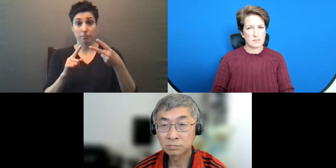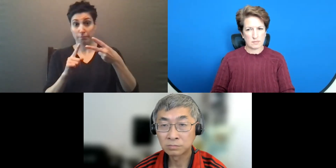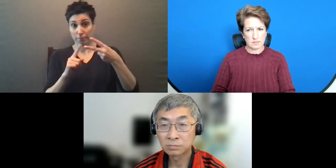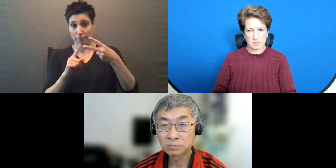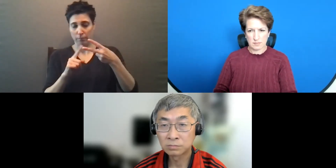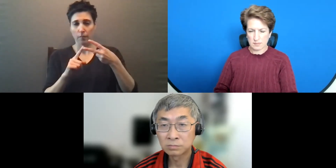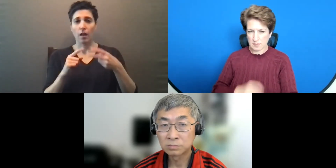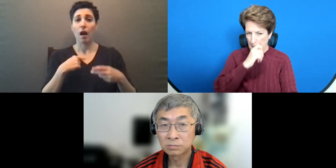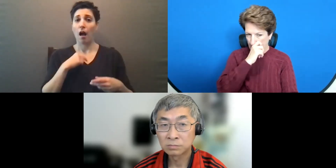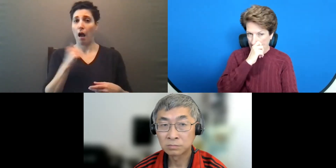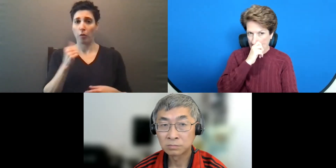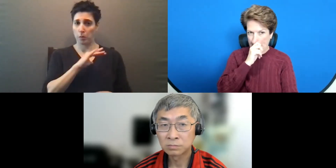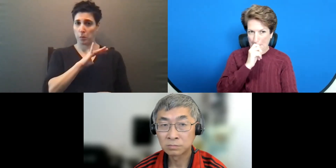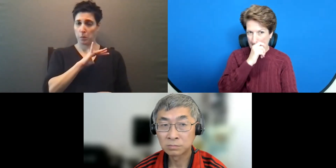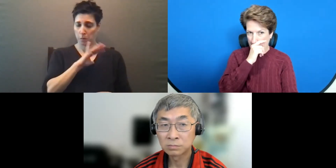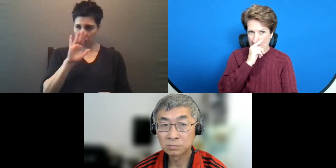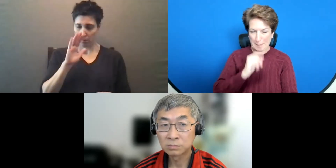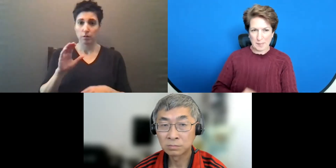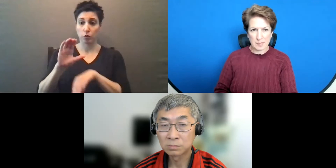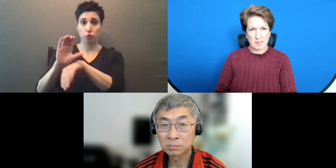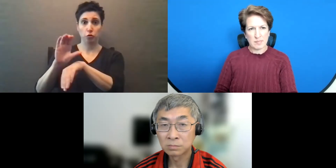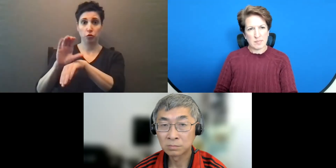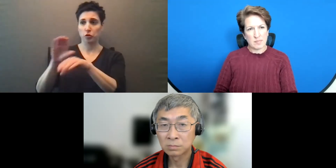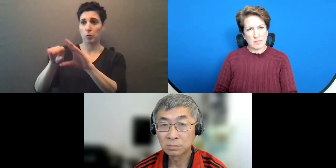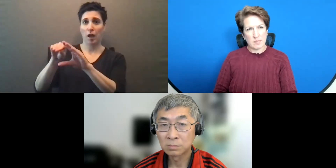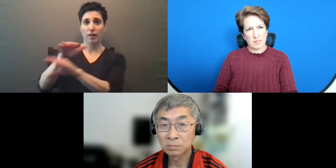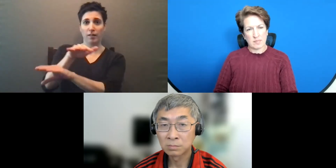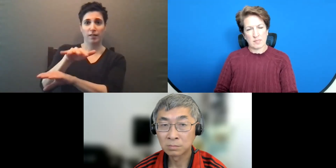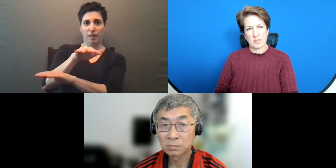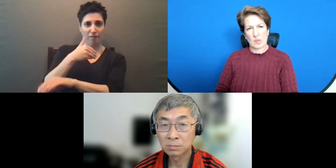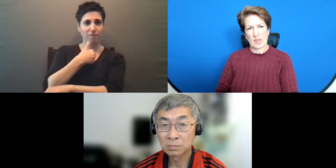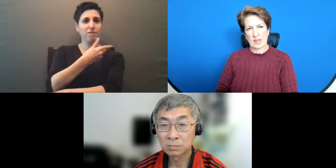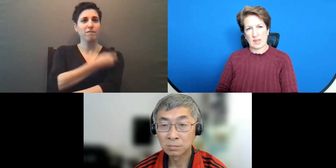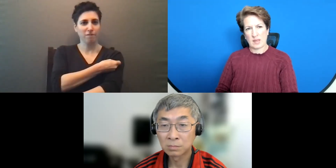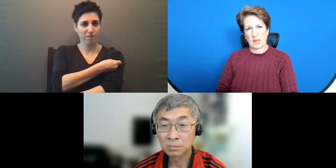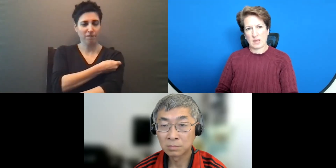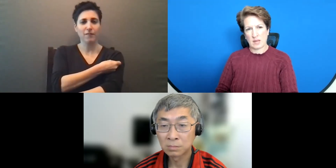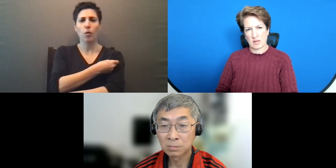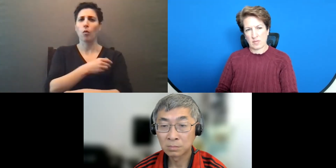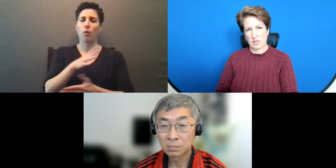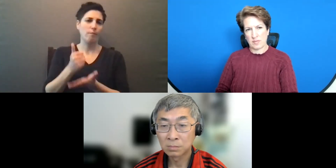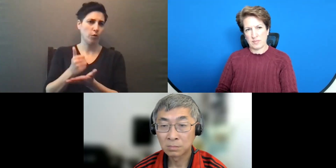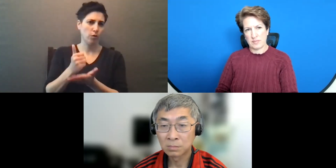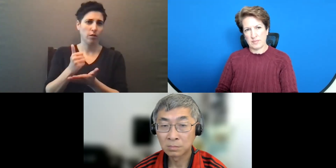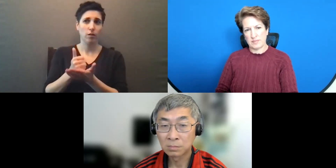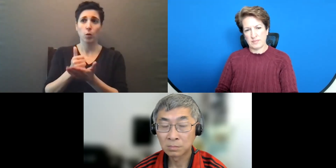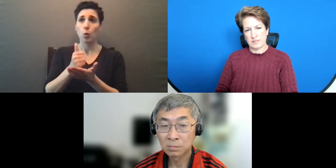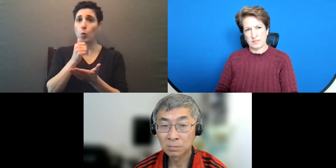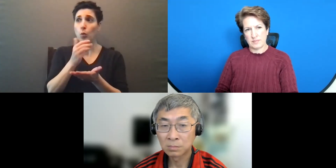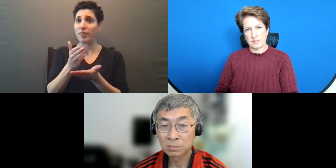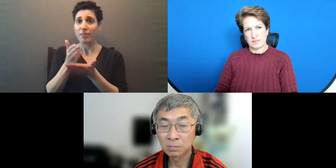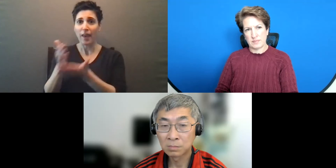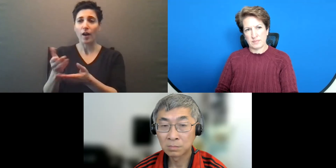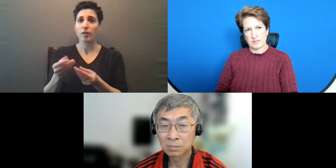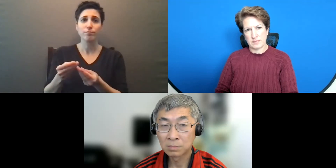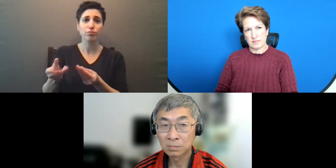church. So when the people go in and come back, we just giving them the flyer, giving the information. We were sitting down there and